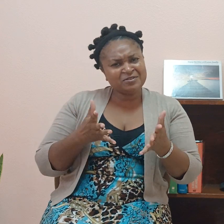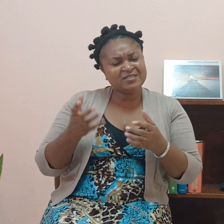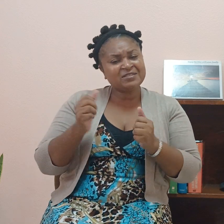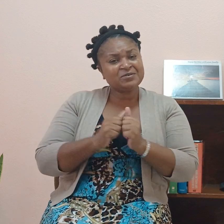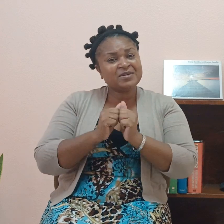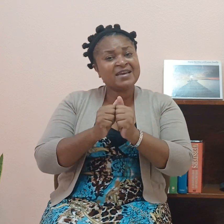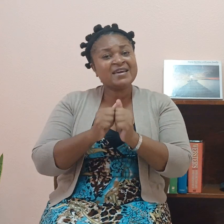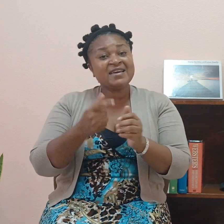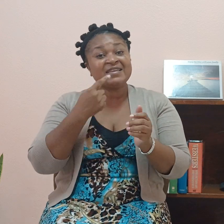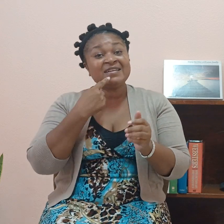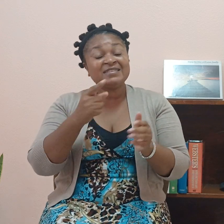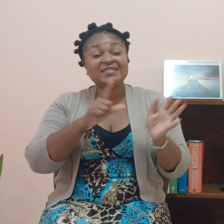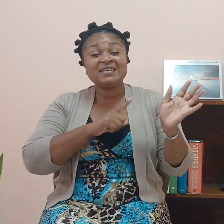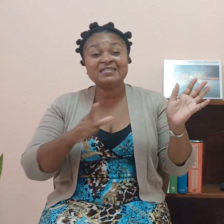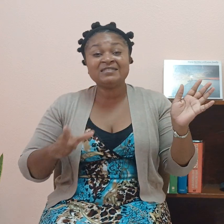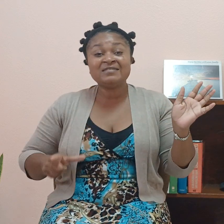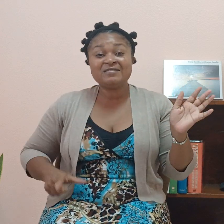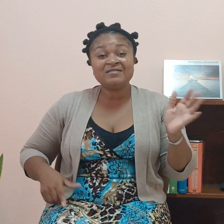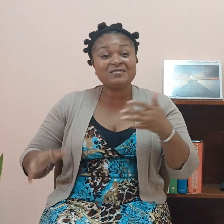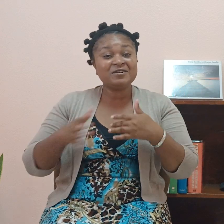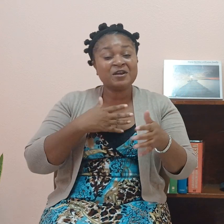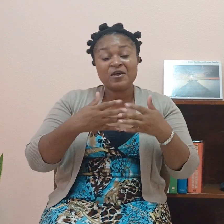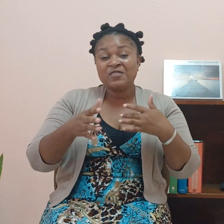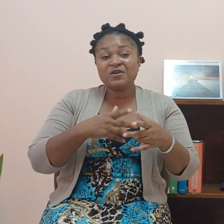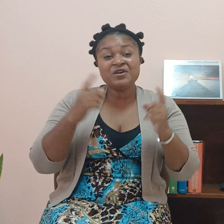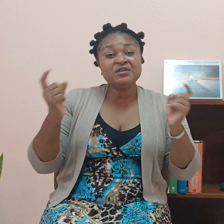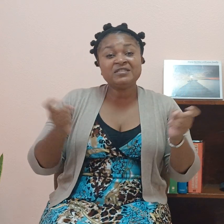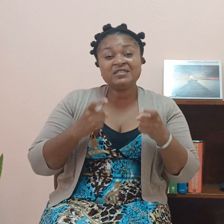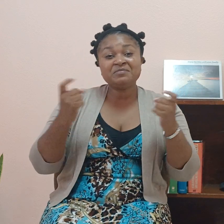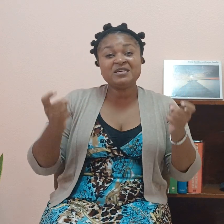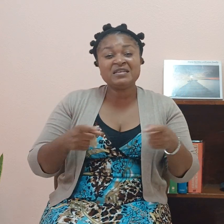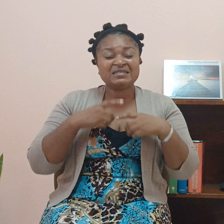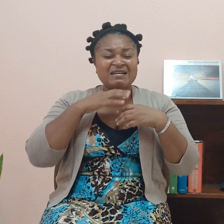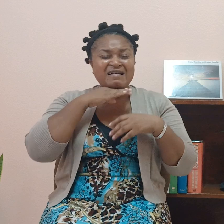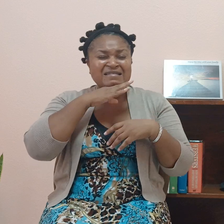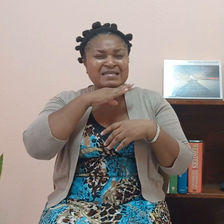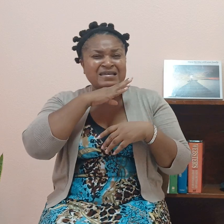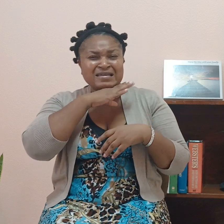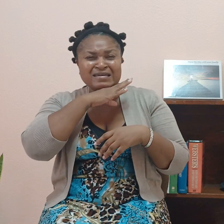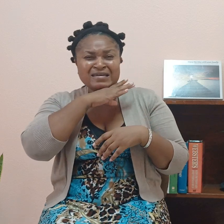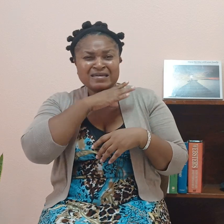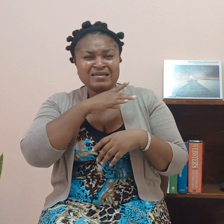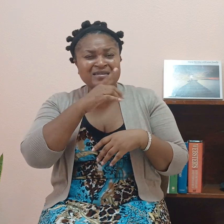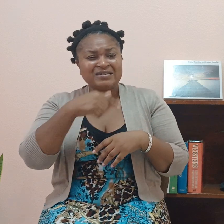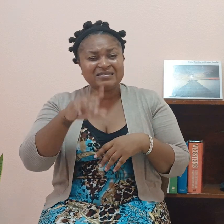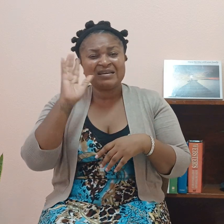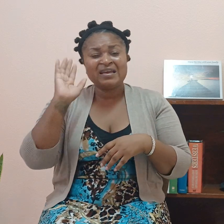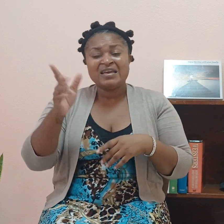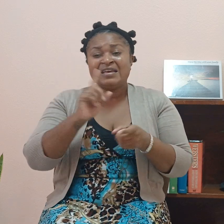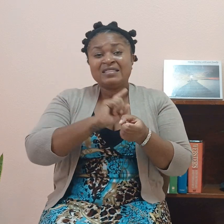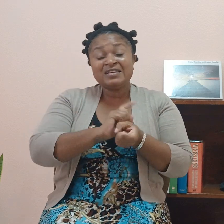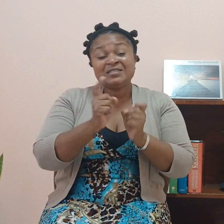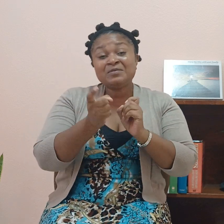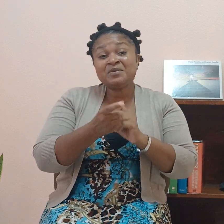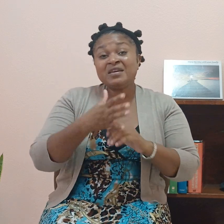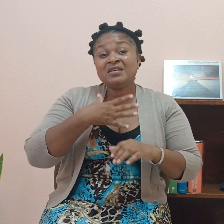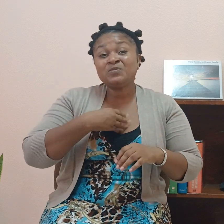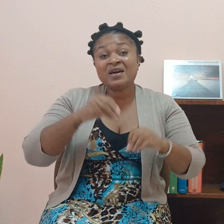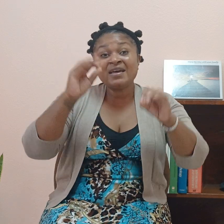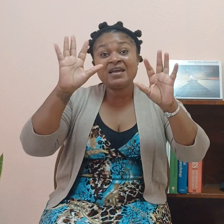reason together, says the Lord. Though your sins be as scarlet, they shall be as white